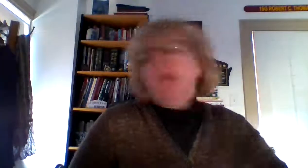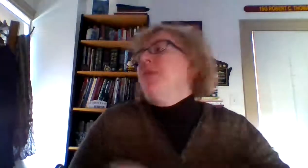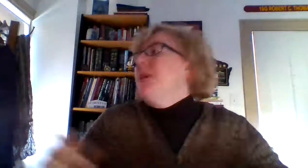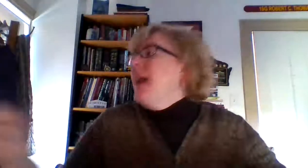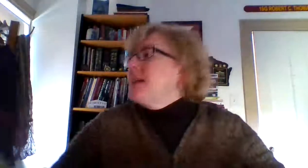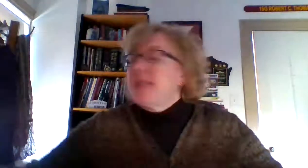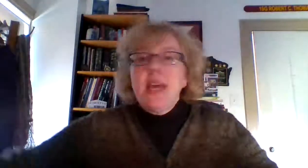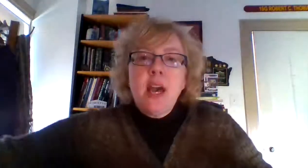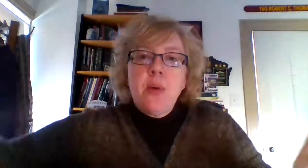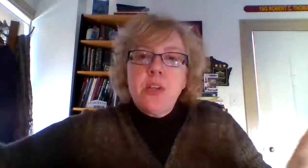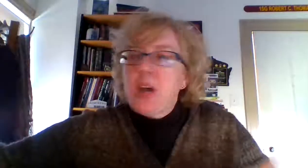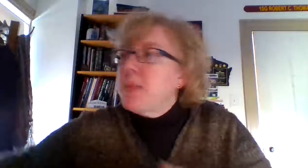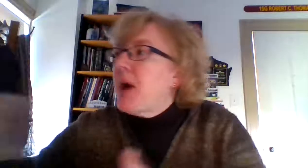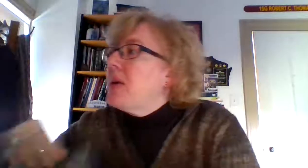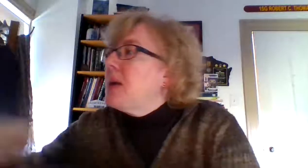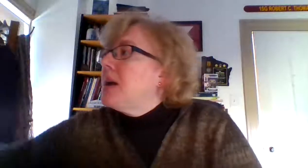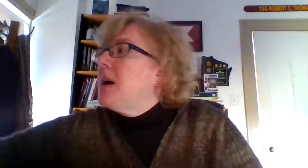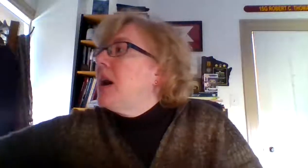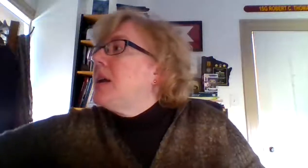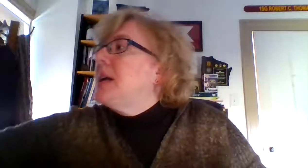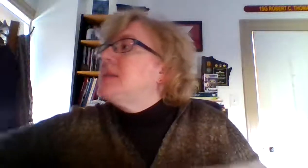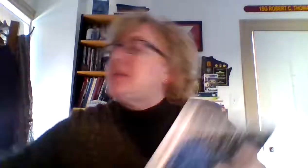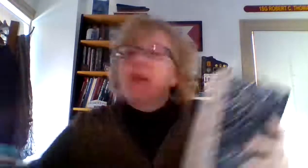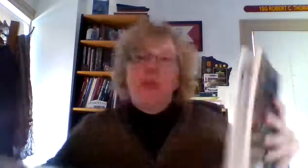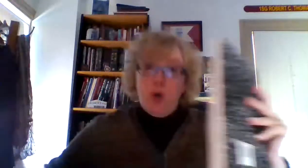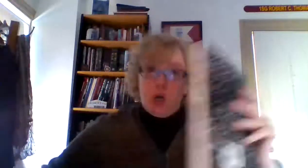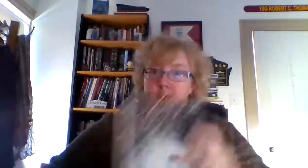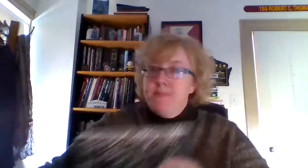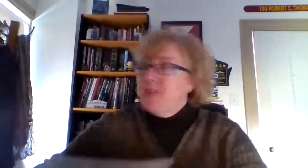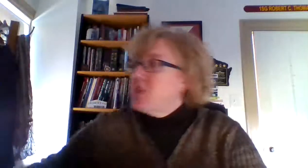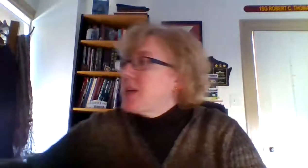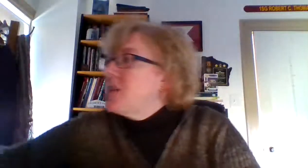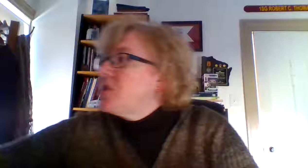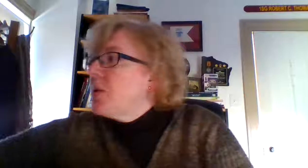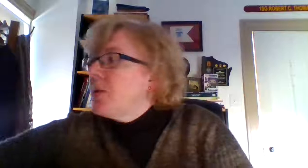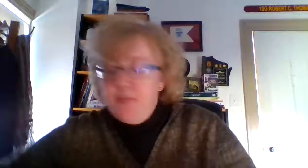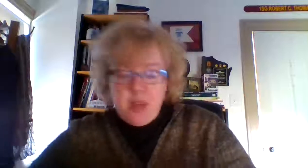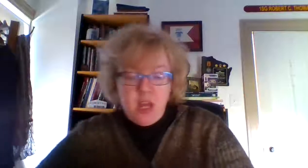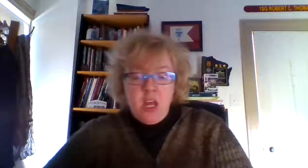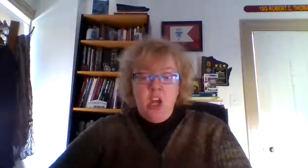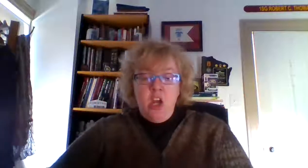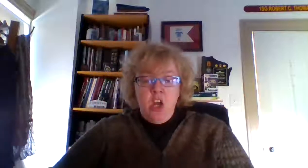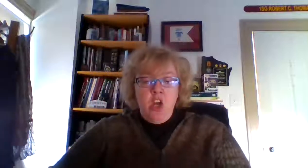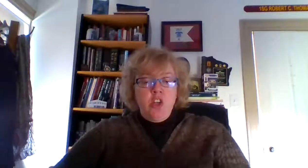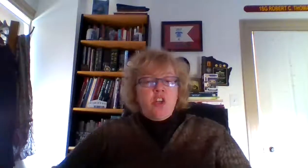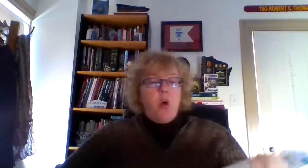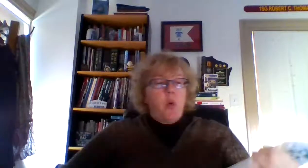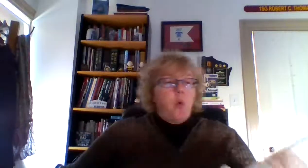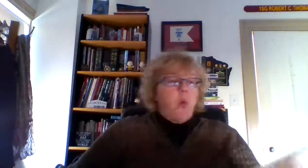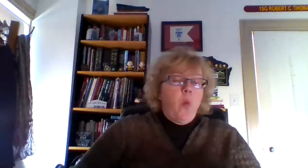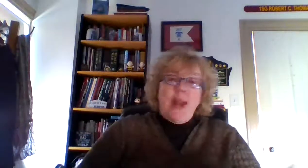The next thing I want to talk about is the book, just to kind of show you. So what I